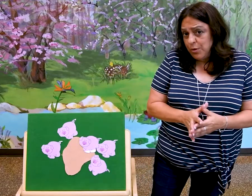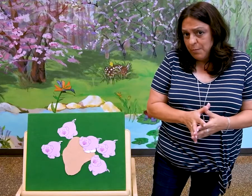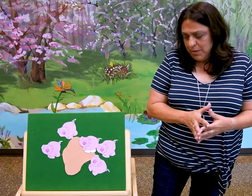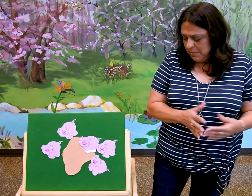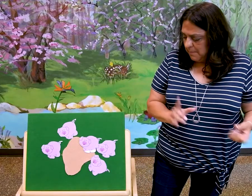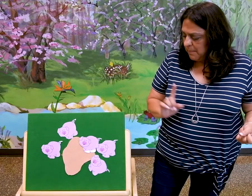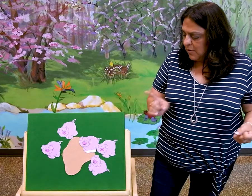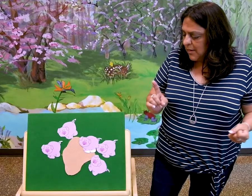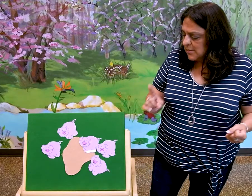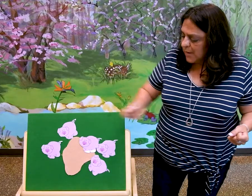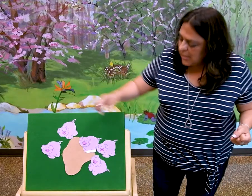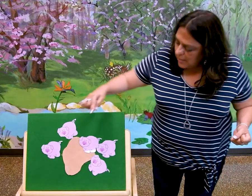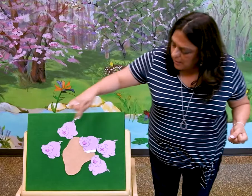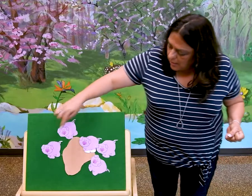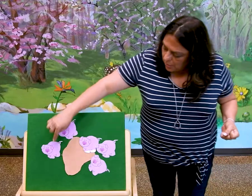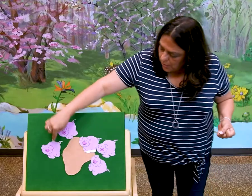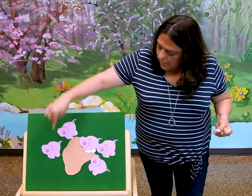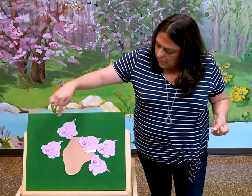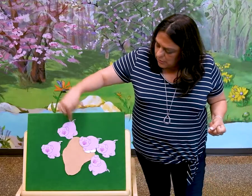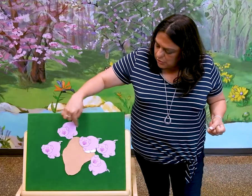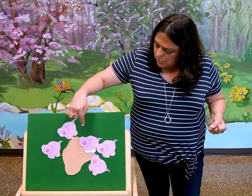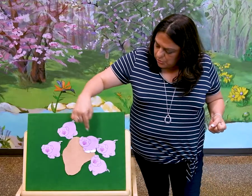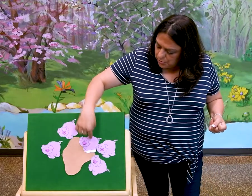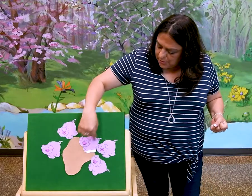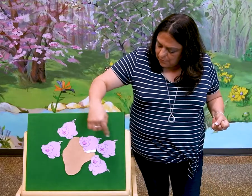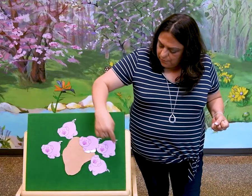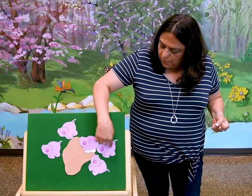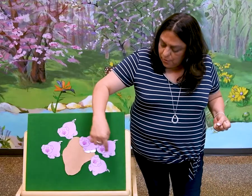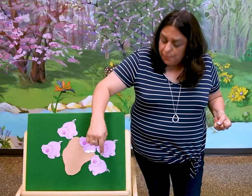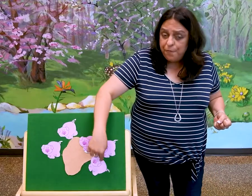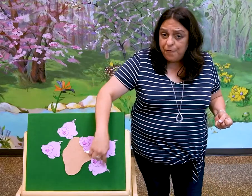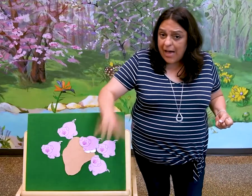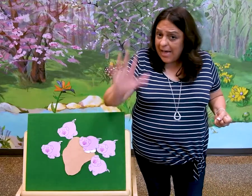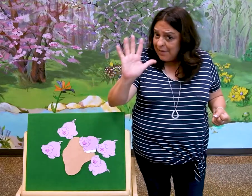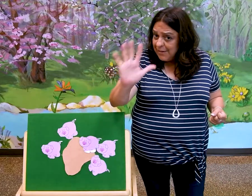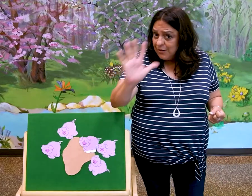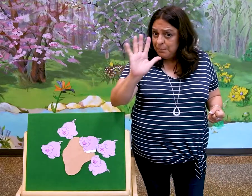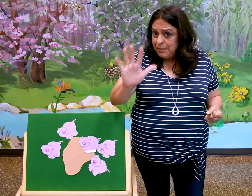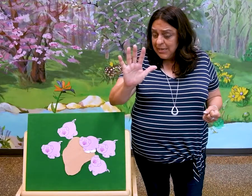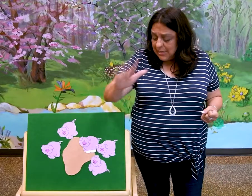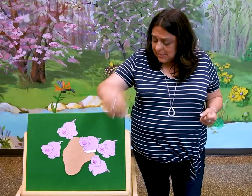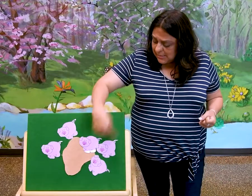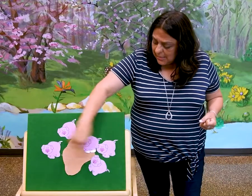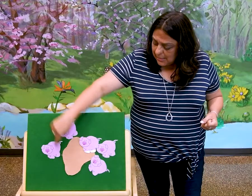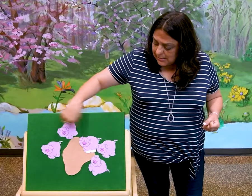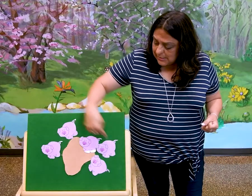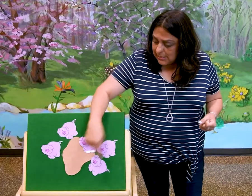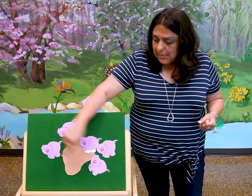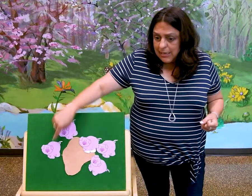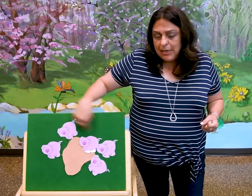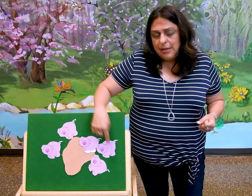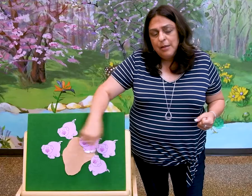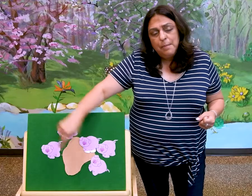with me. You guys are ready? One, two, three, four, five little piggies sitting in the